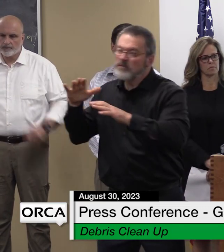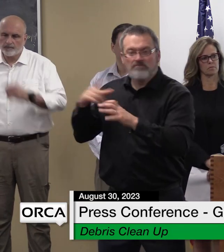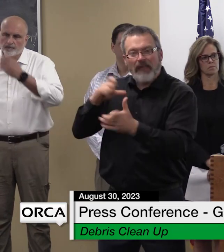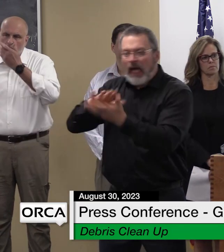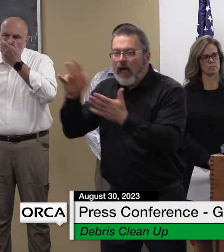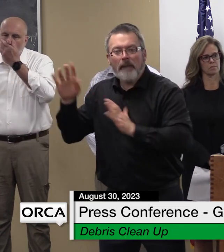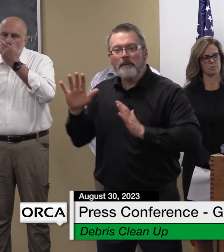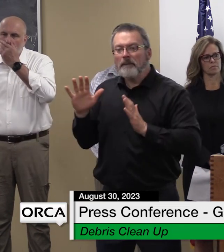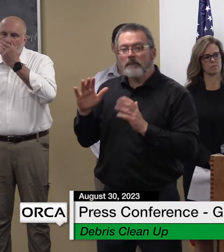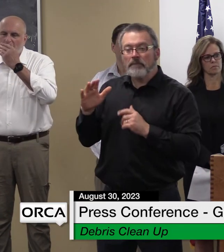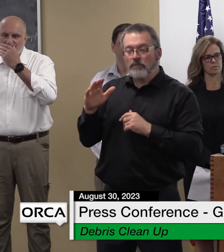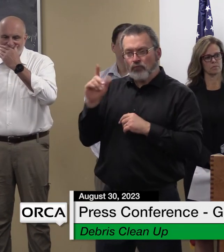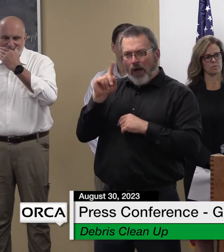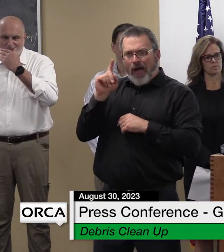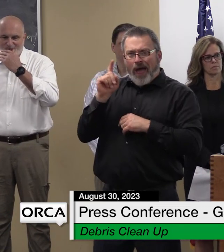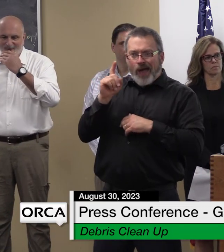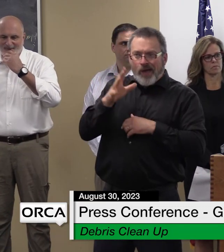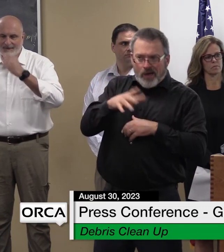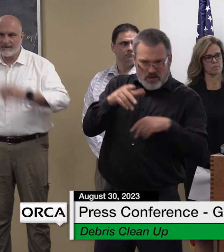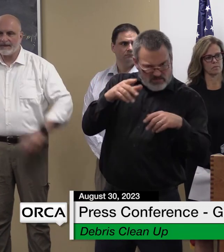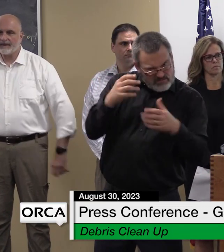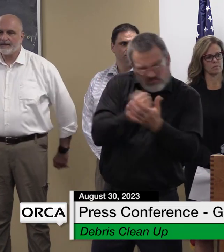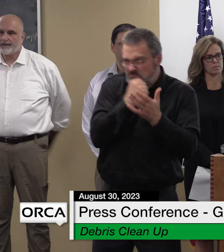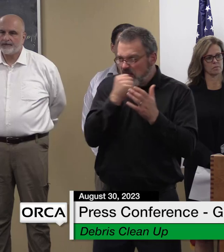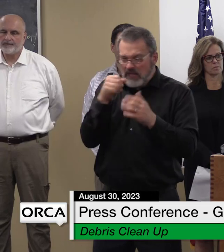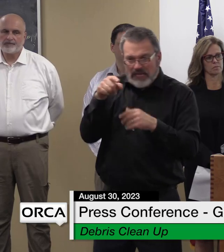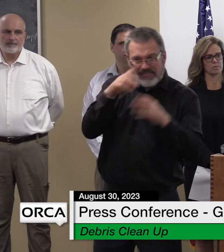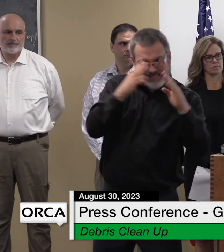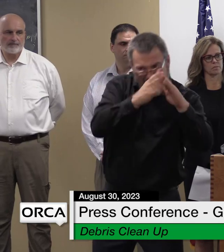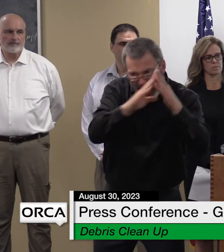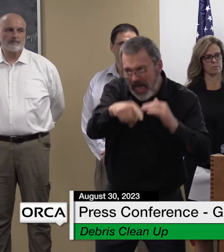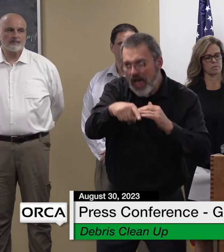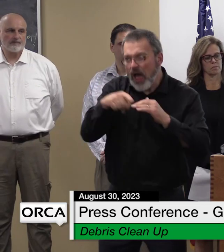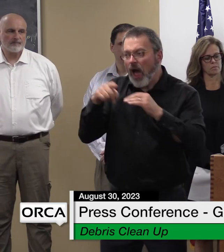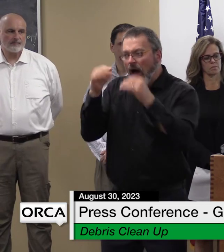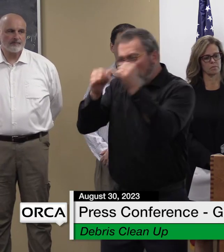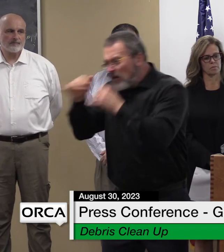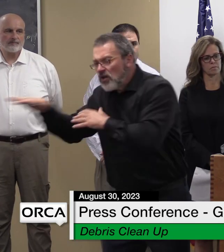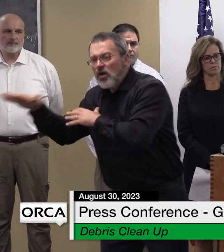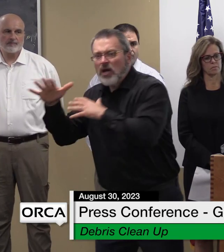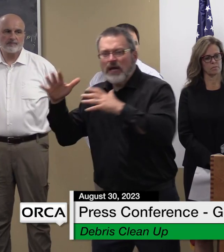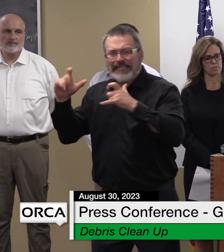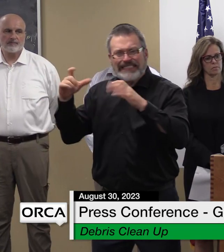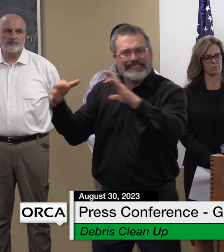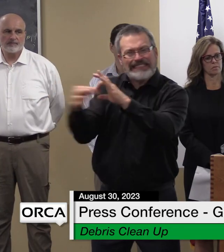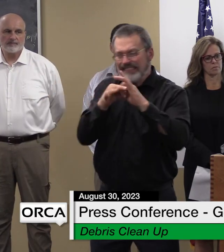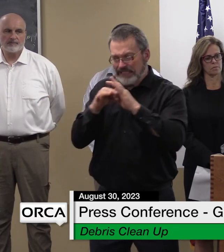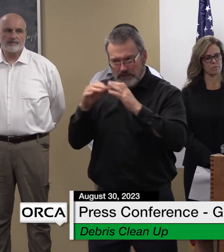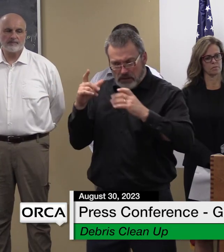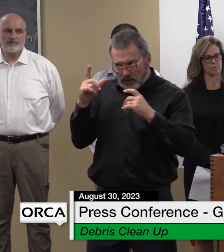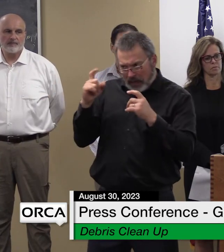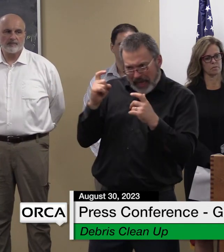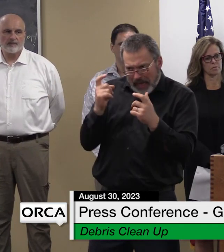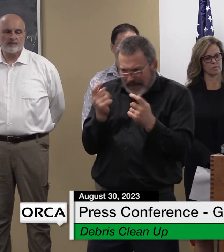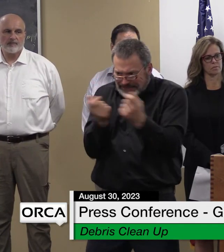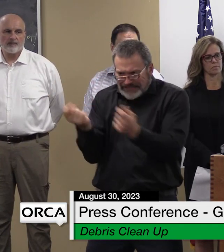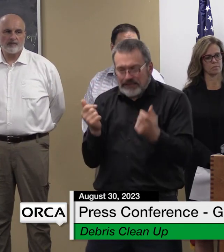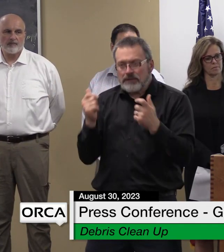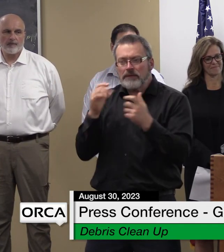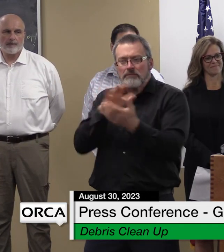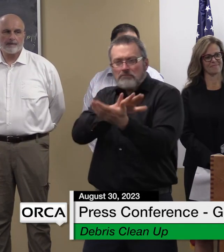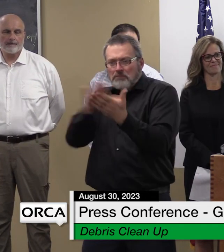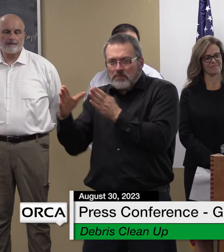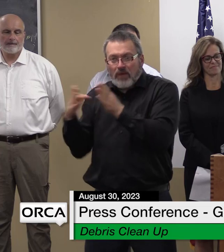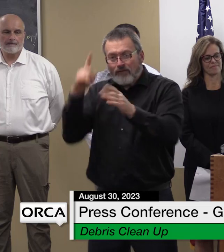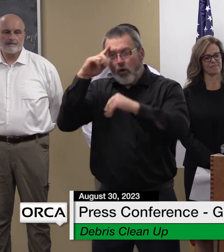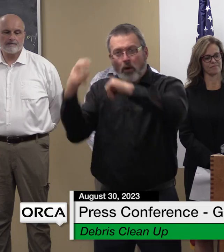to unblock culverts, empty their catch basins, and clean up jammed bridge abutments. We can't stop the rain, but we can do